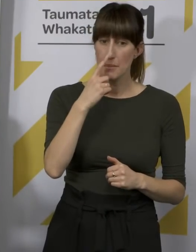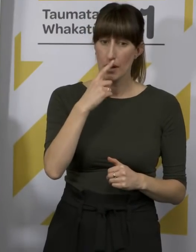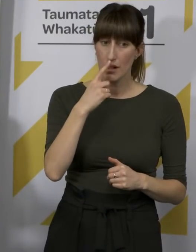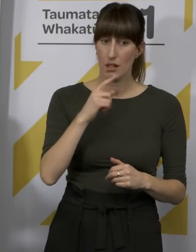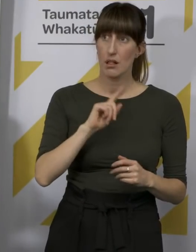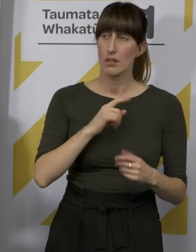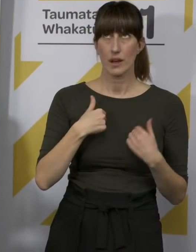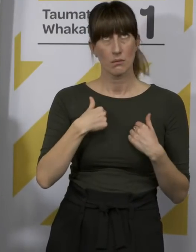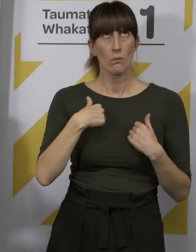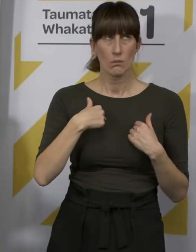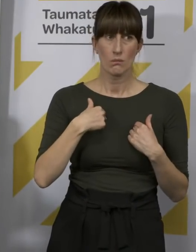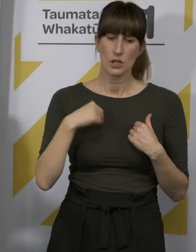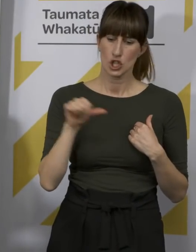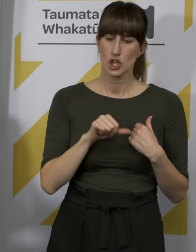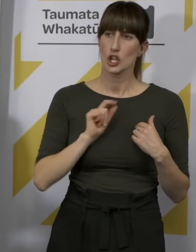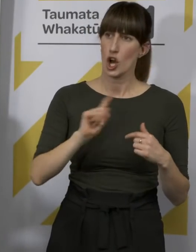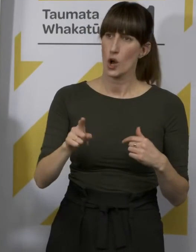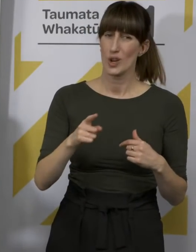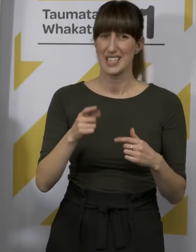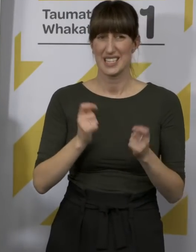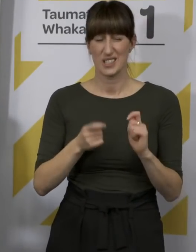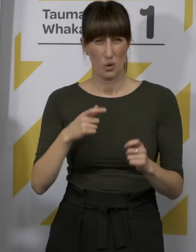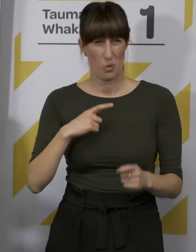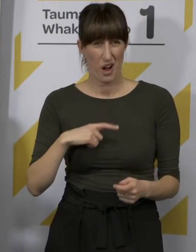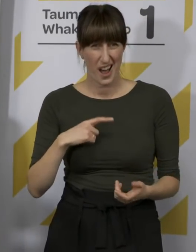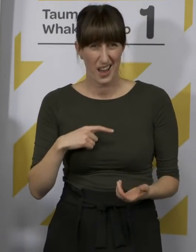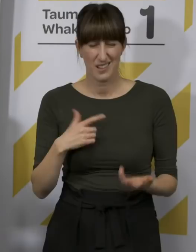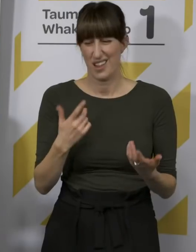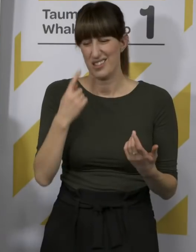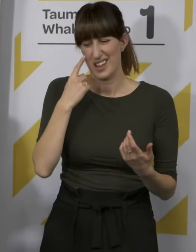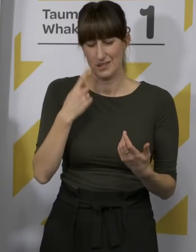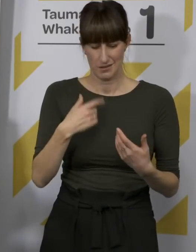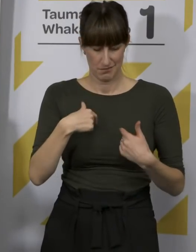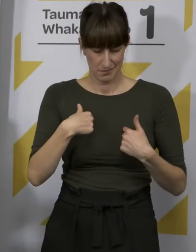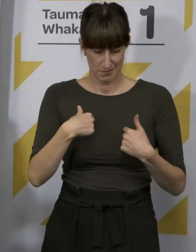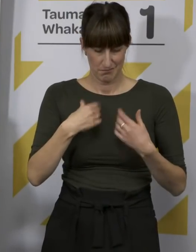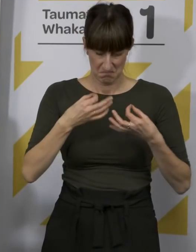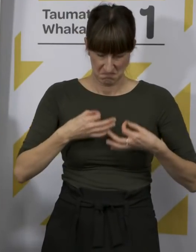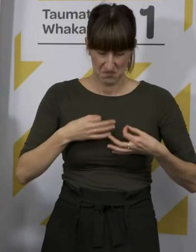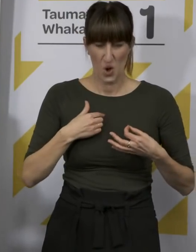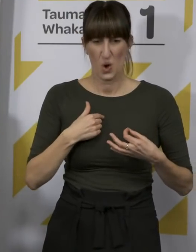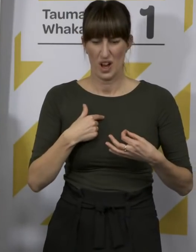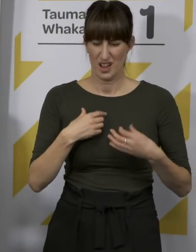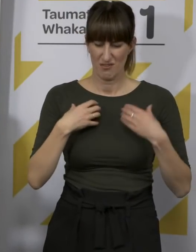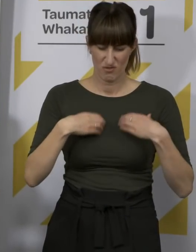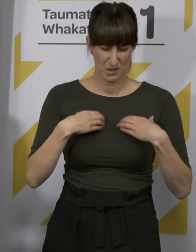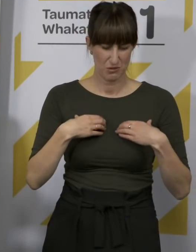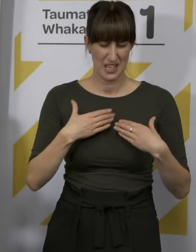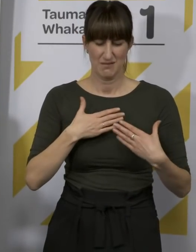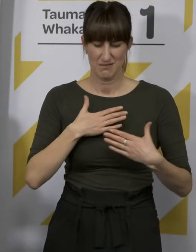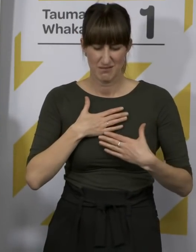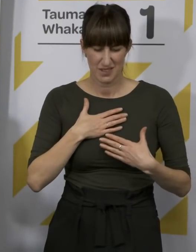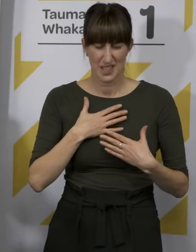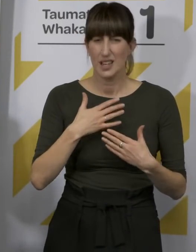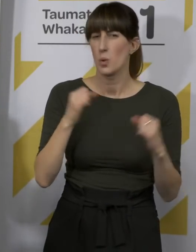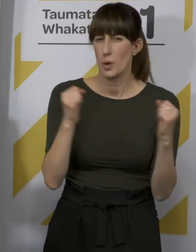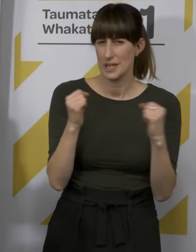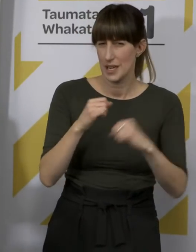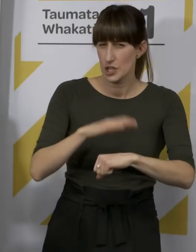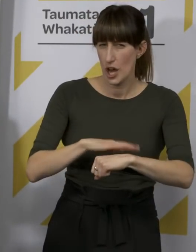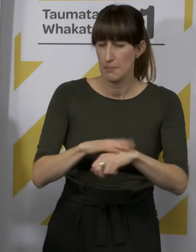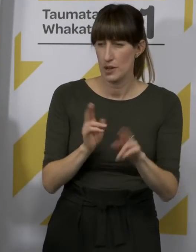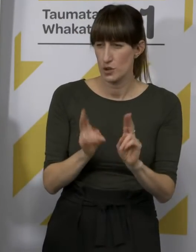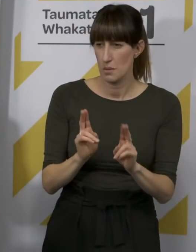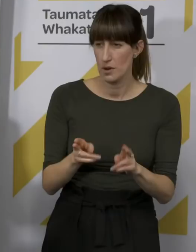winter, so more people have respiratory symptoms, but also I think the awareness over the last week. Then we will be doing the